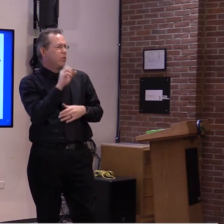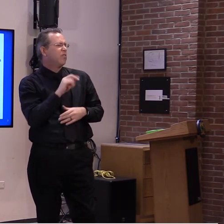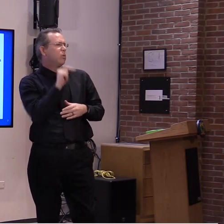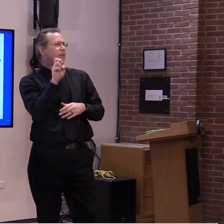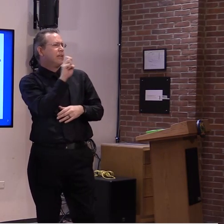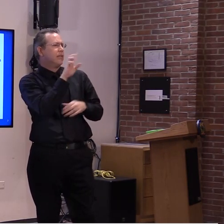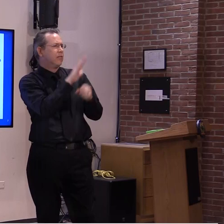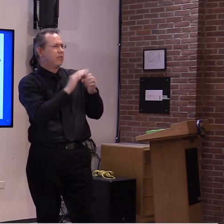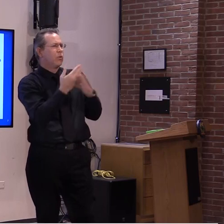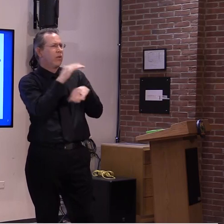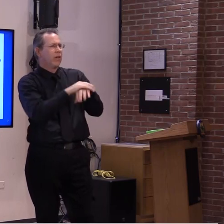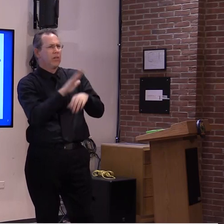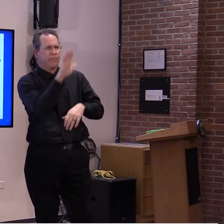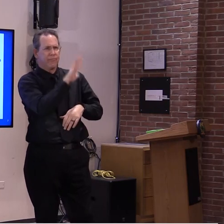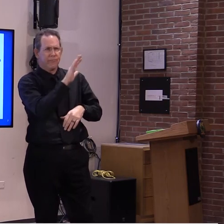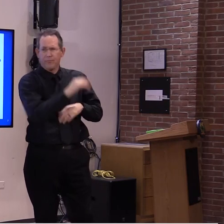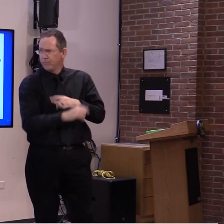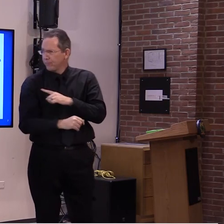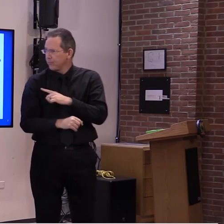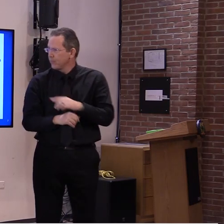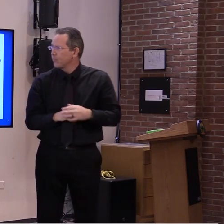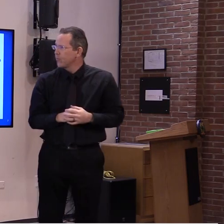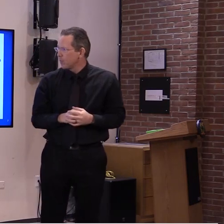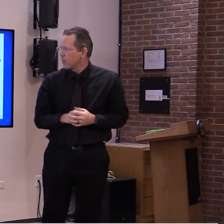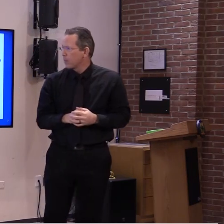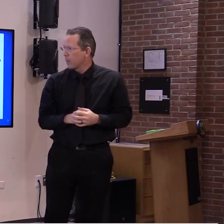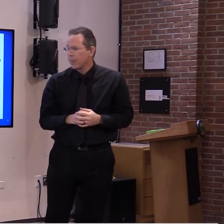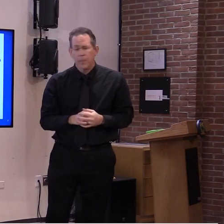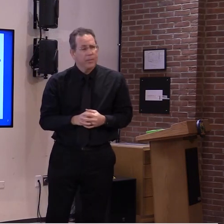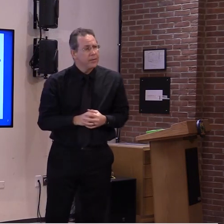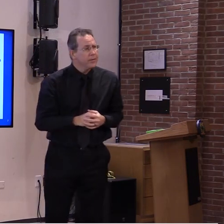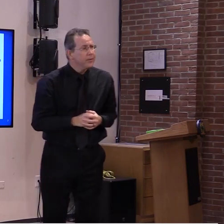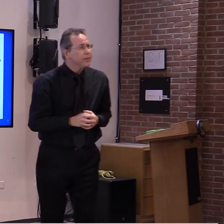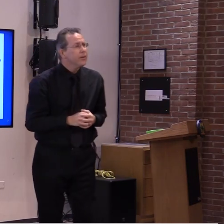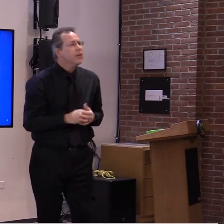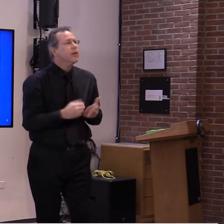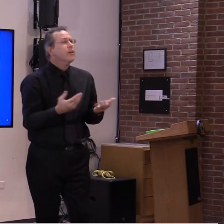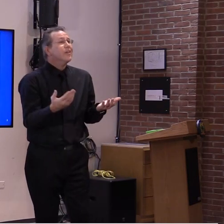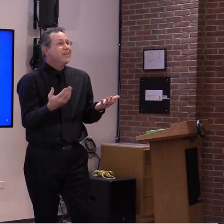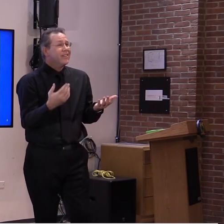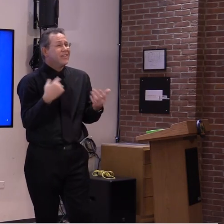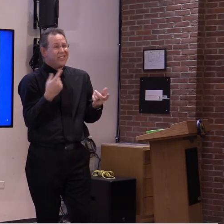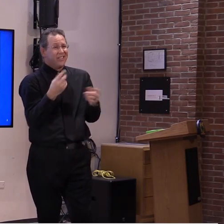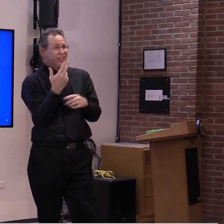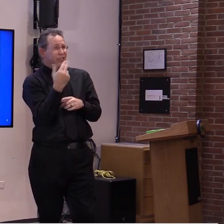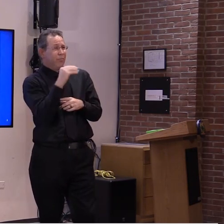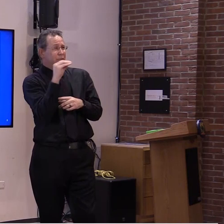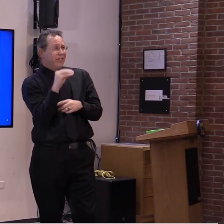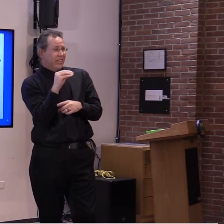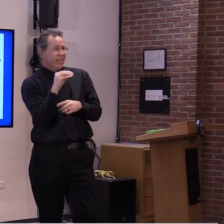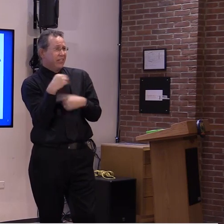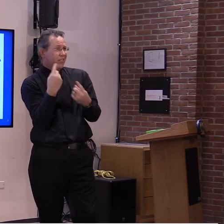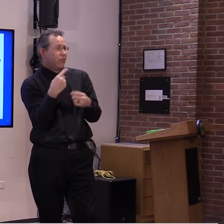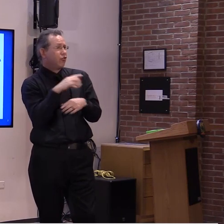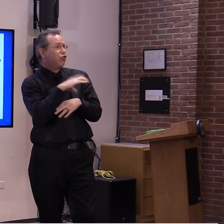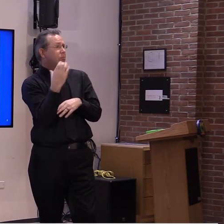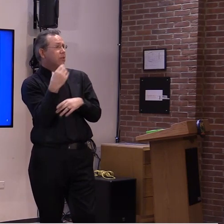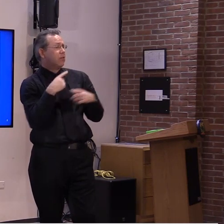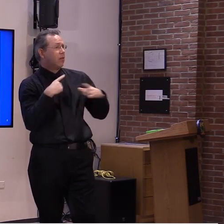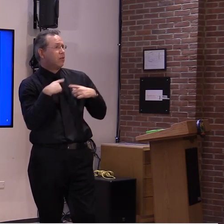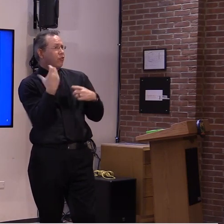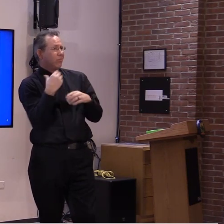Christmas holiday and an 85% increase from December 1st. Now looking at travel into